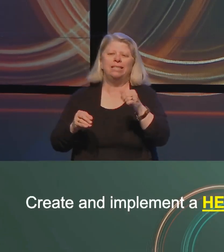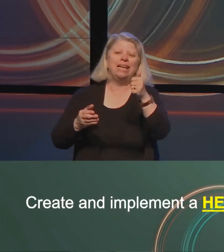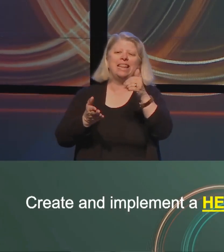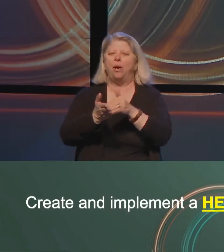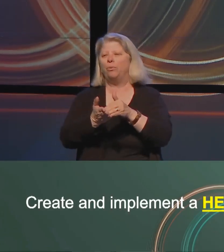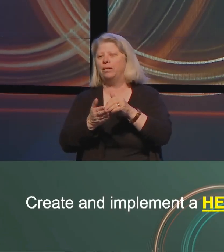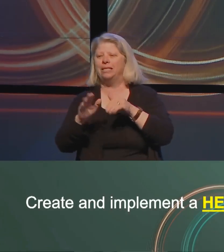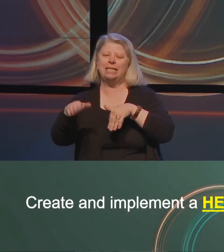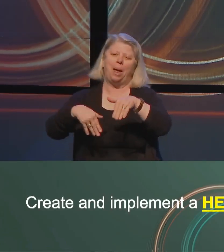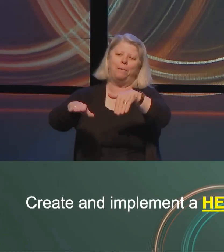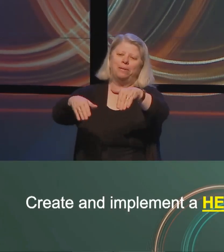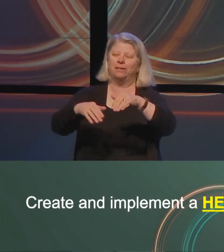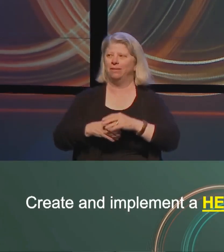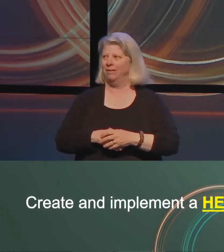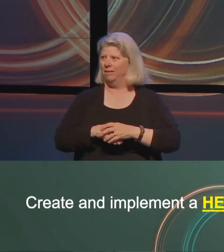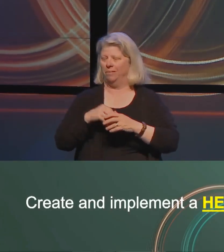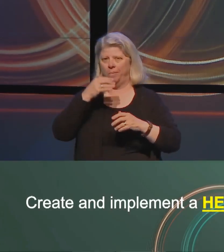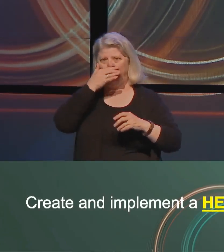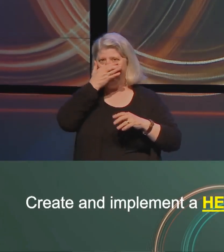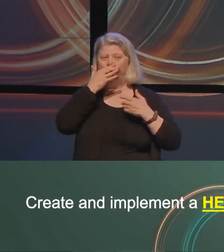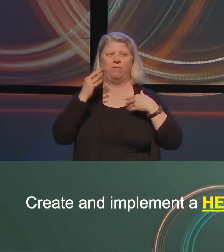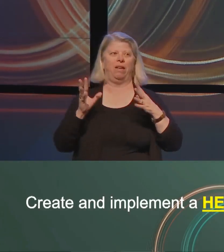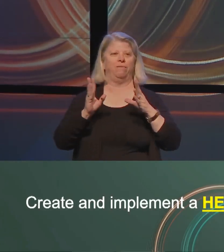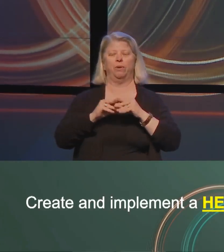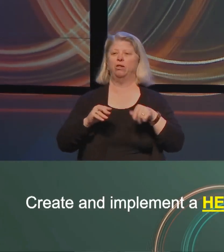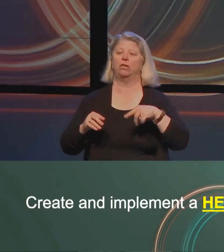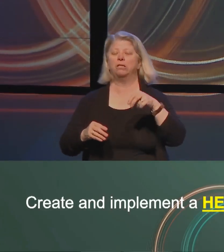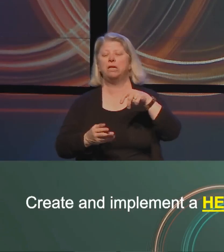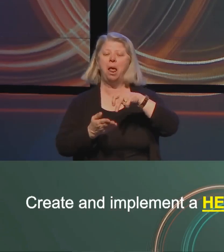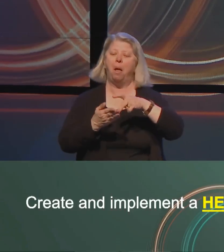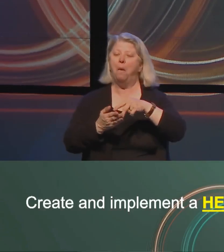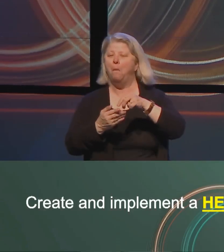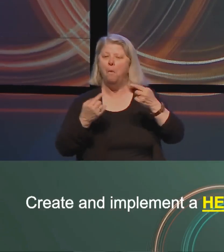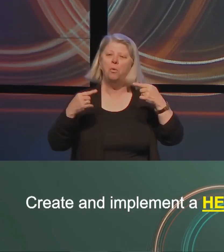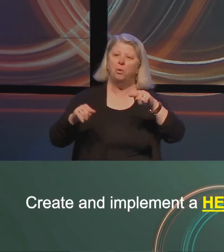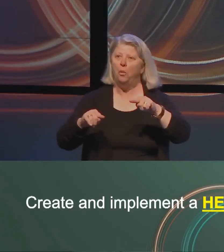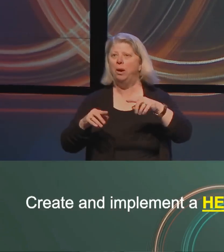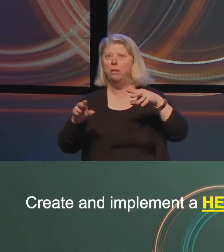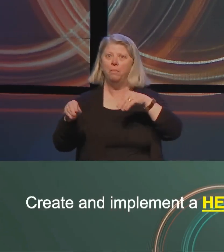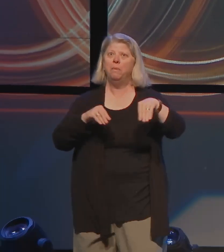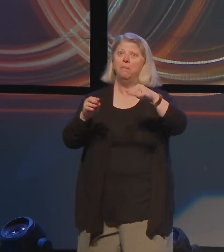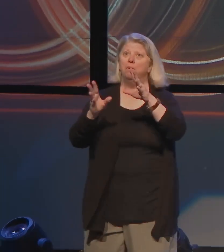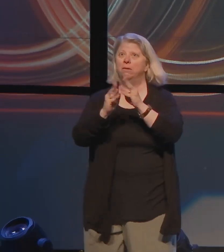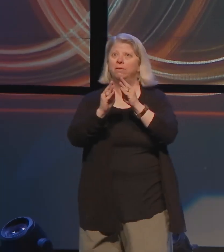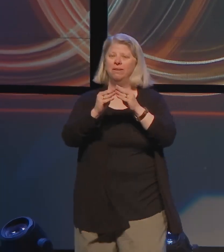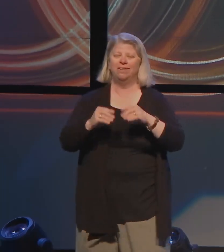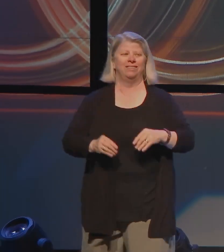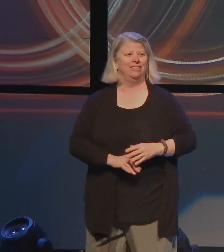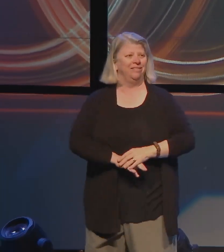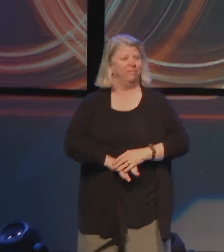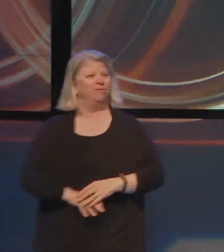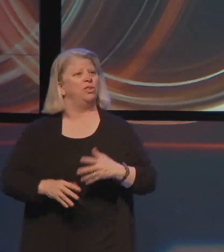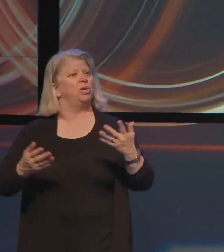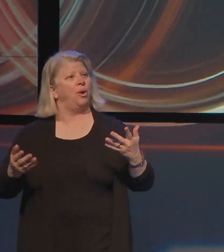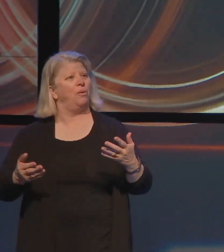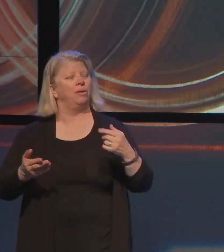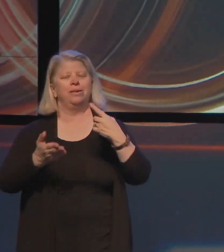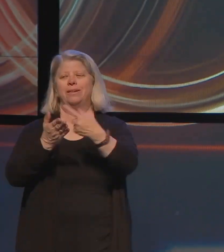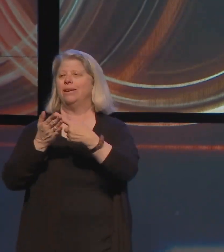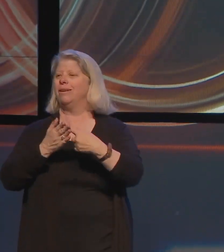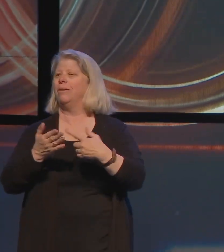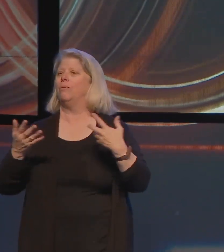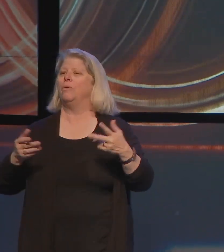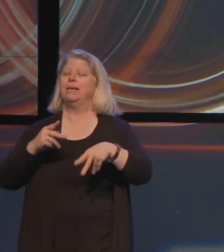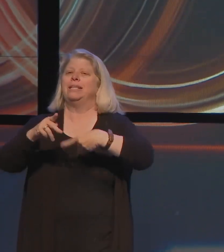10,000 steps in, right? And so you have a meeting and you're just stepping during the meeting, right? I gotta get my 10,000 steps in, okay? So let's talk about this.